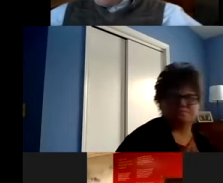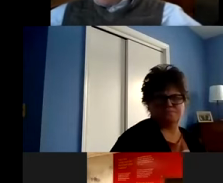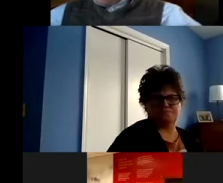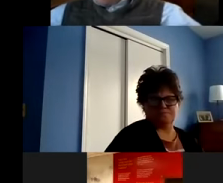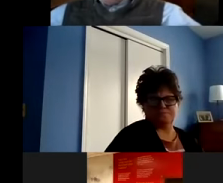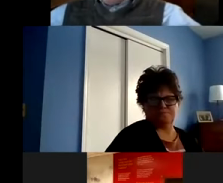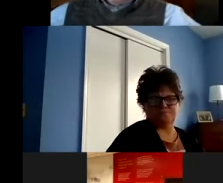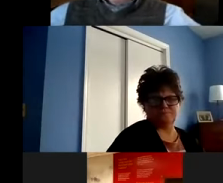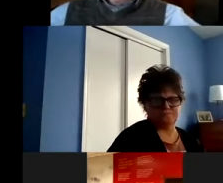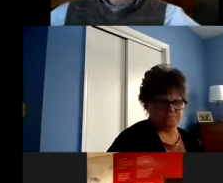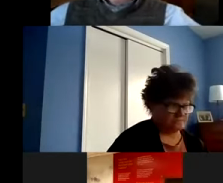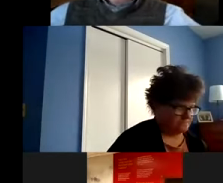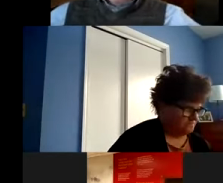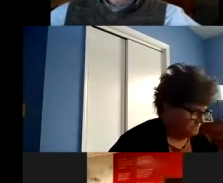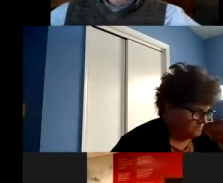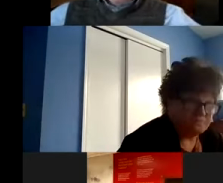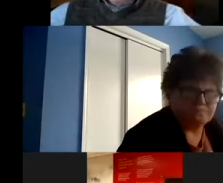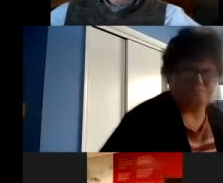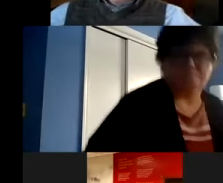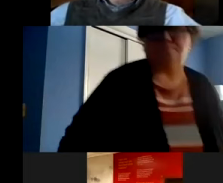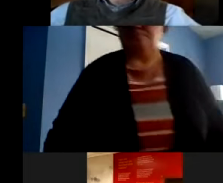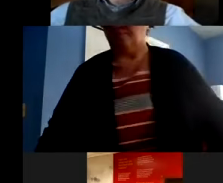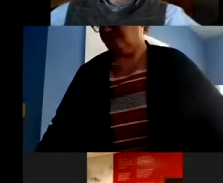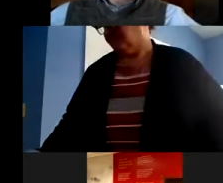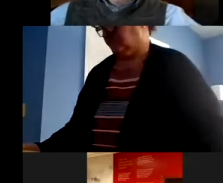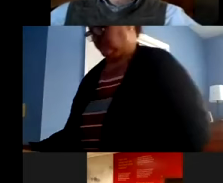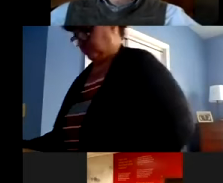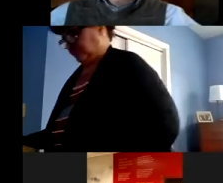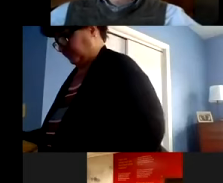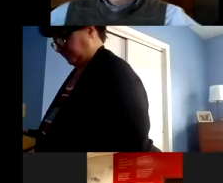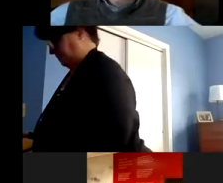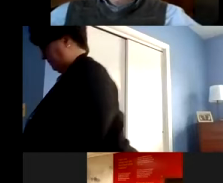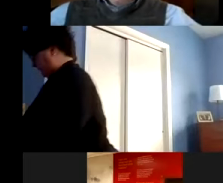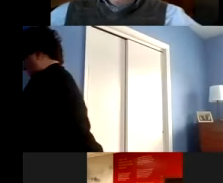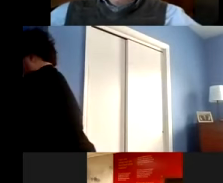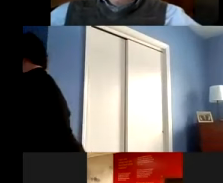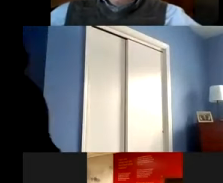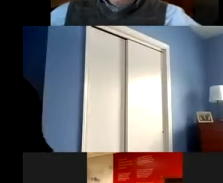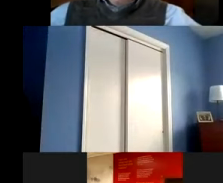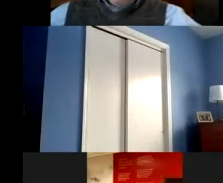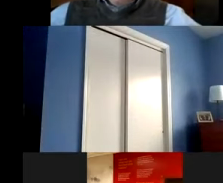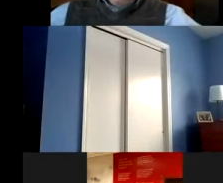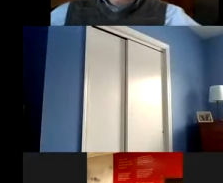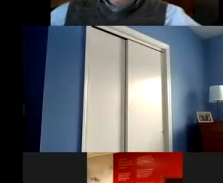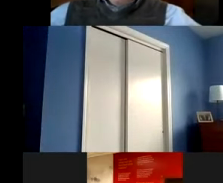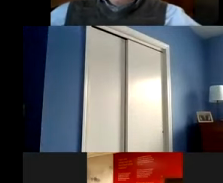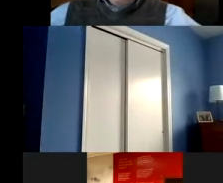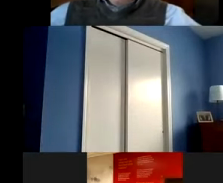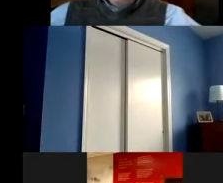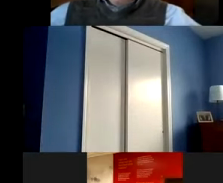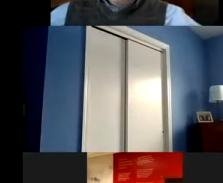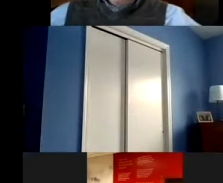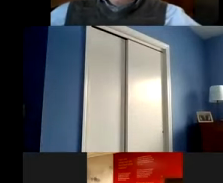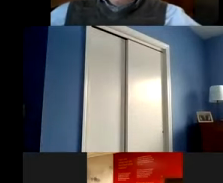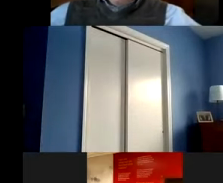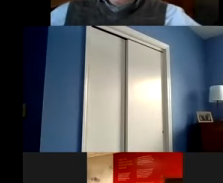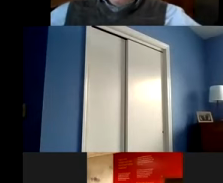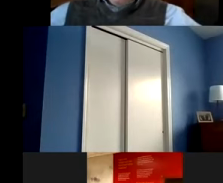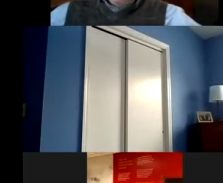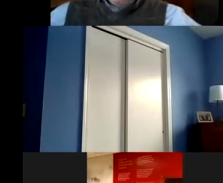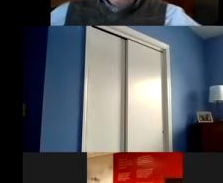on my way to a career in higher education. I just didn't know which career.